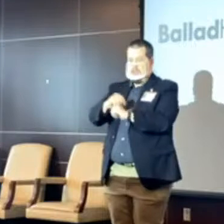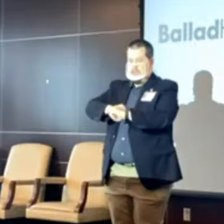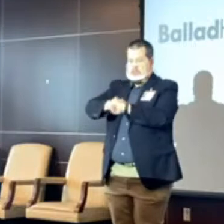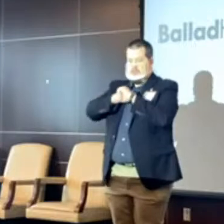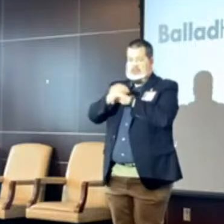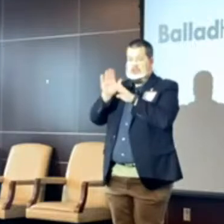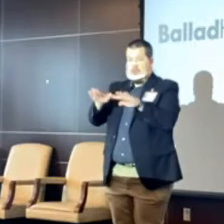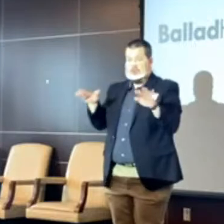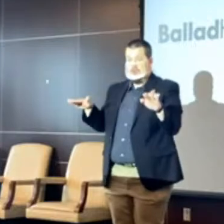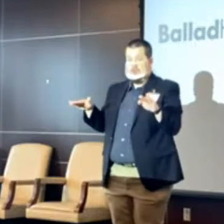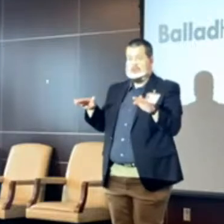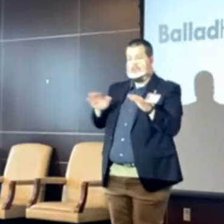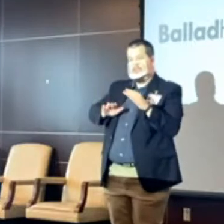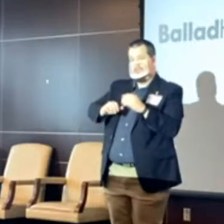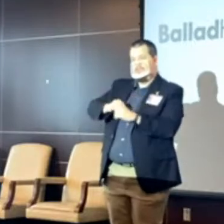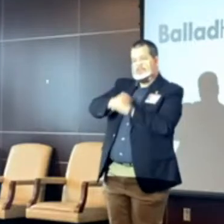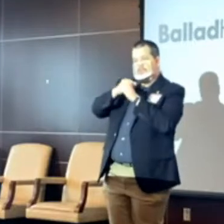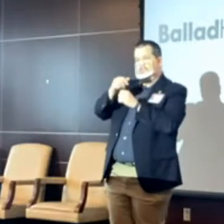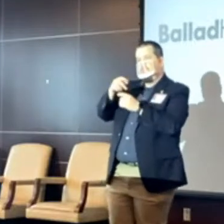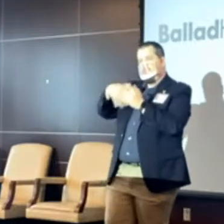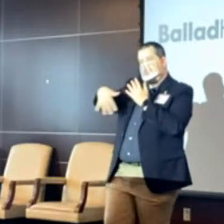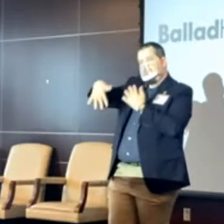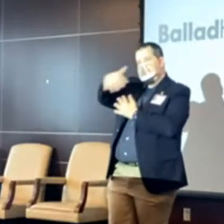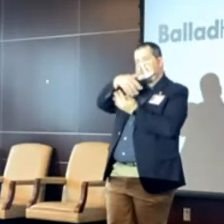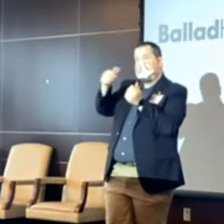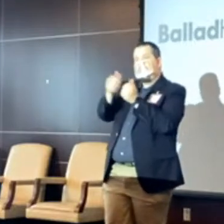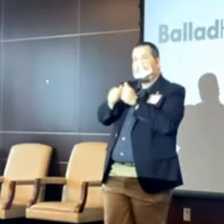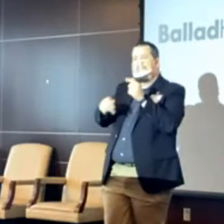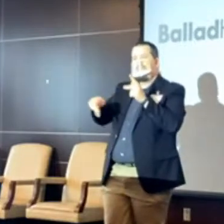our children, and surround them with a vaccinated community.